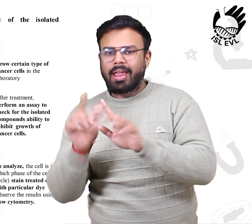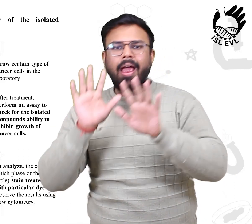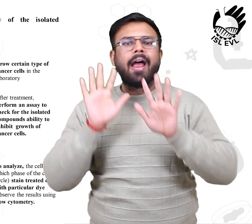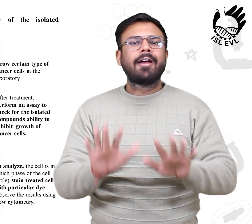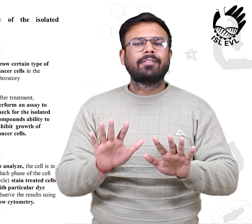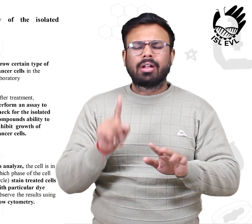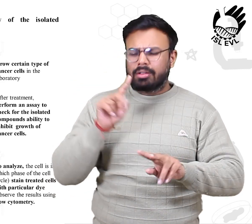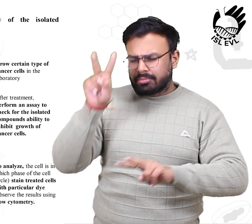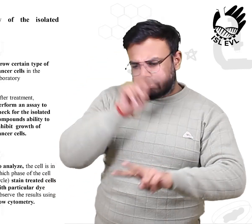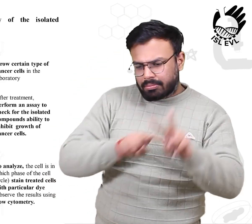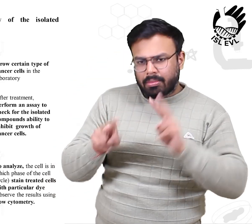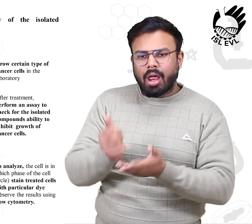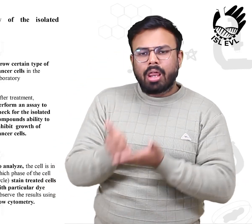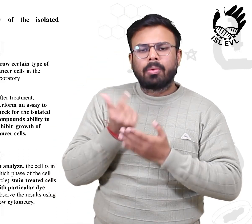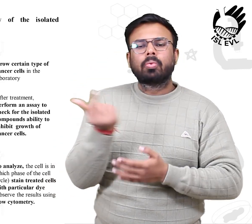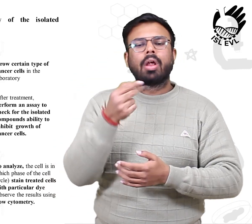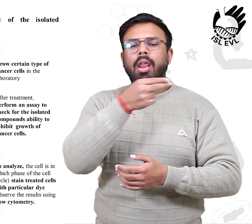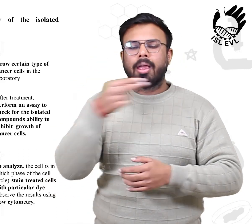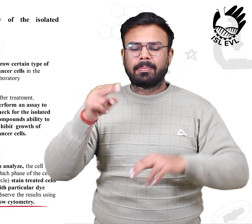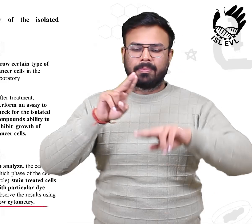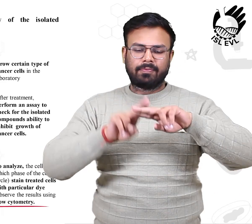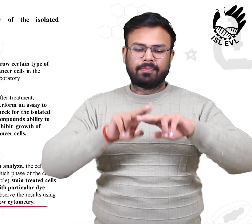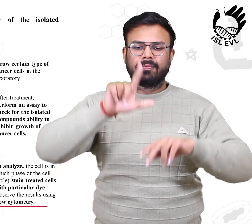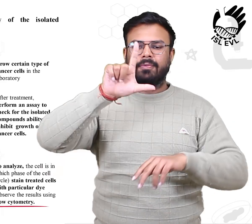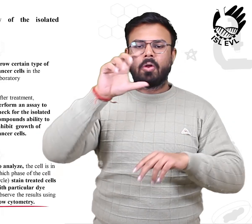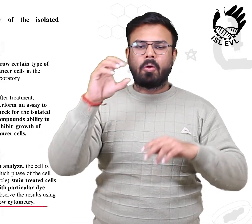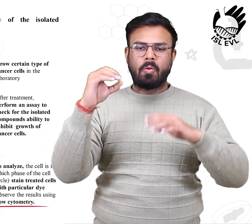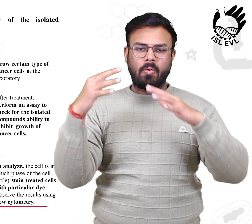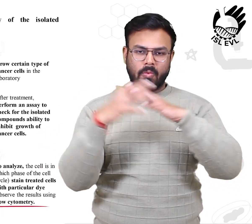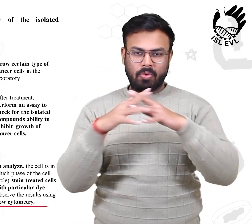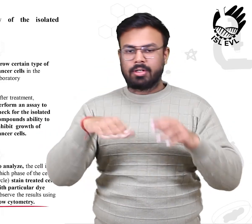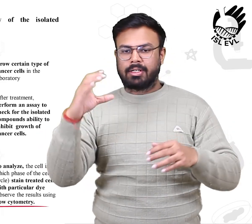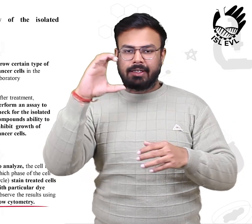Observe the result using flow cytometry.